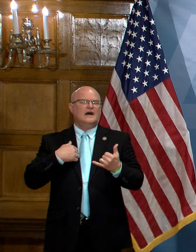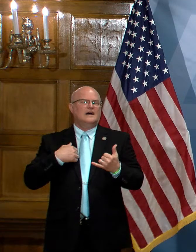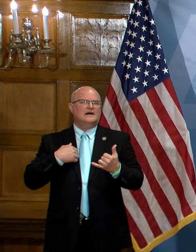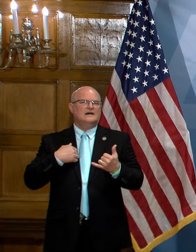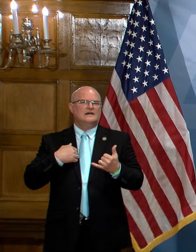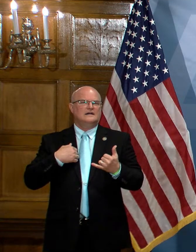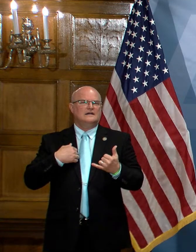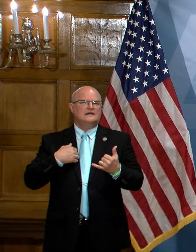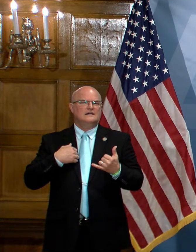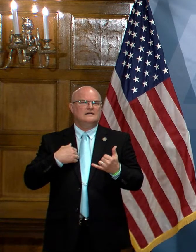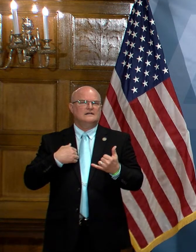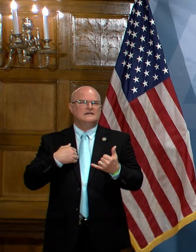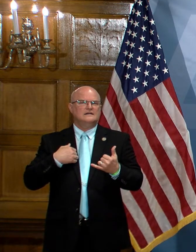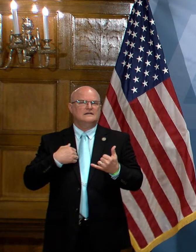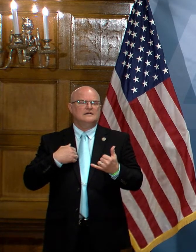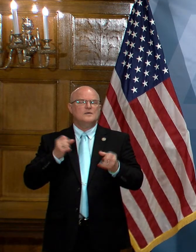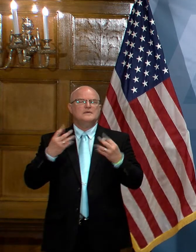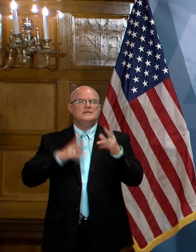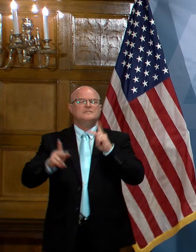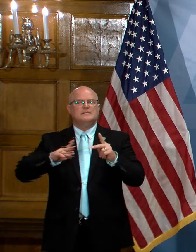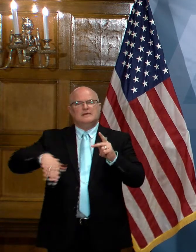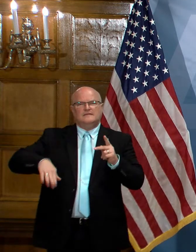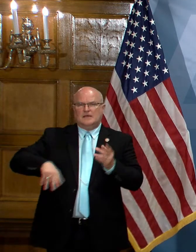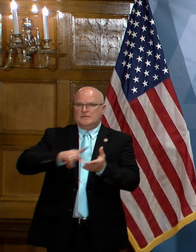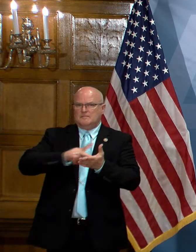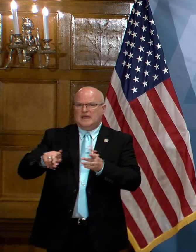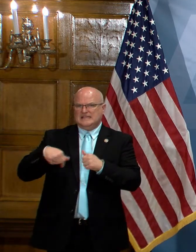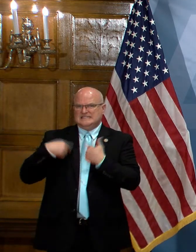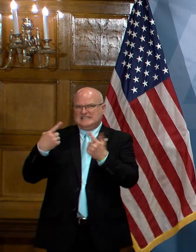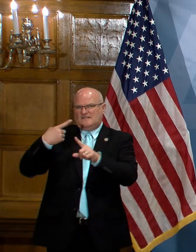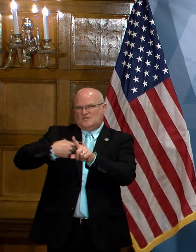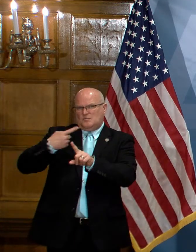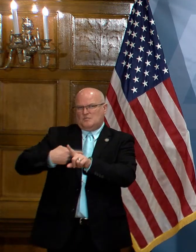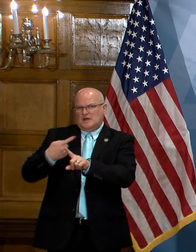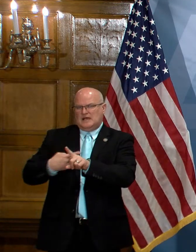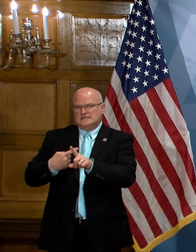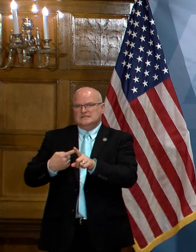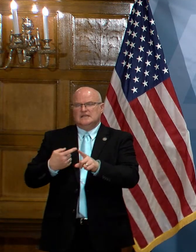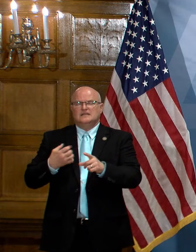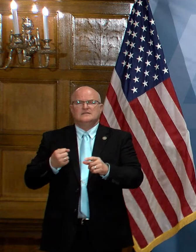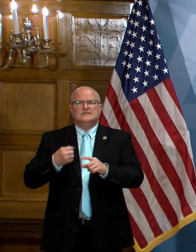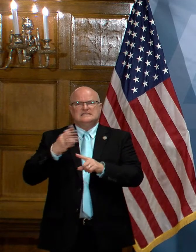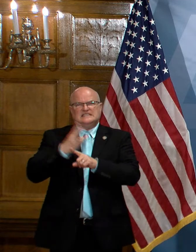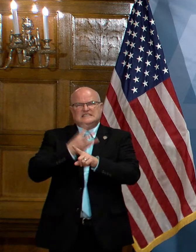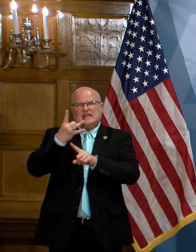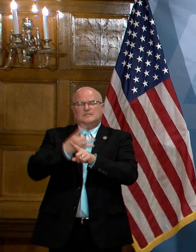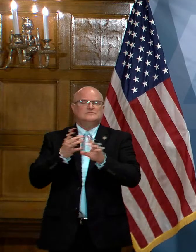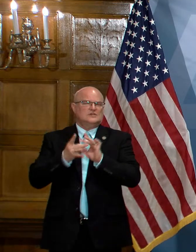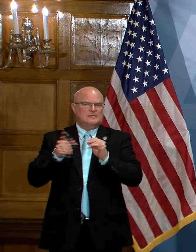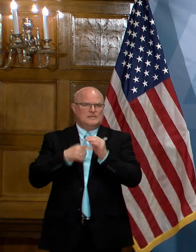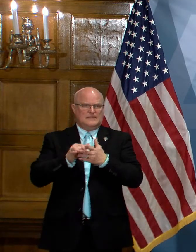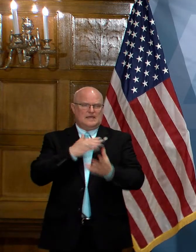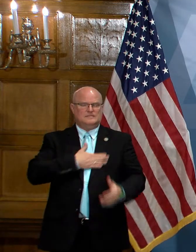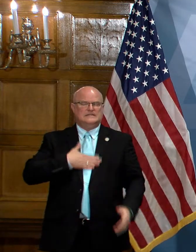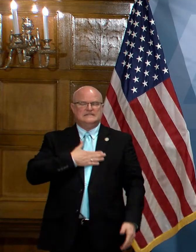25,000 Arkansans who have not been able to get paid in several months, some for 6 to 8 months. Can you comment on that?